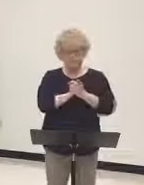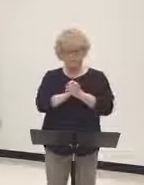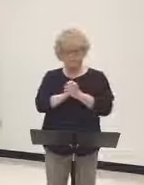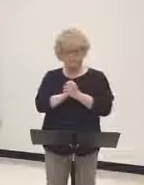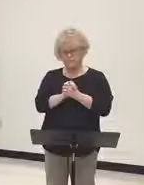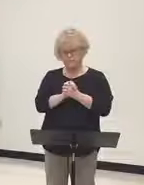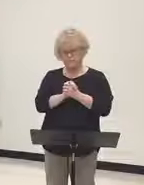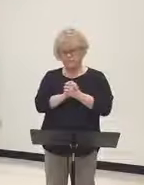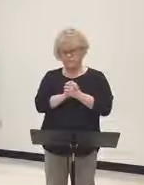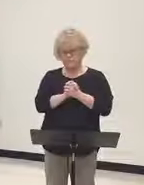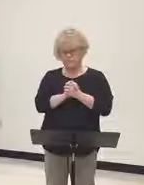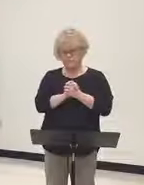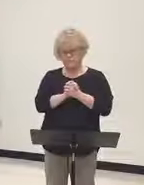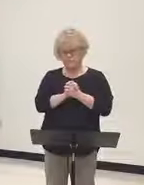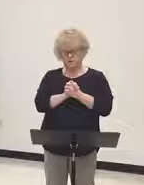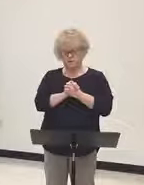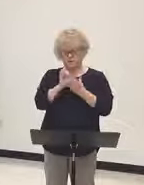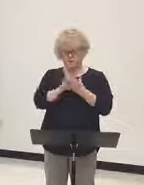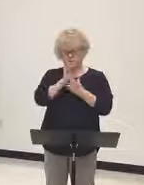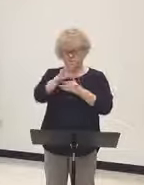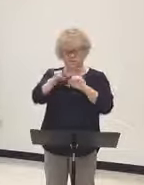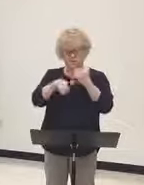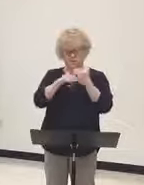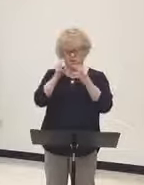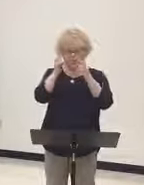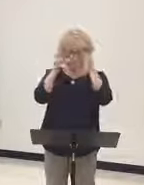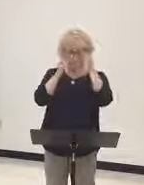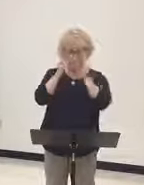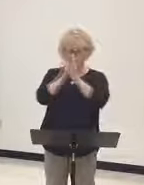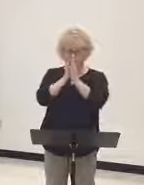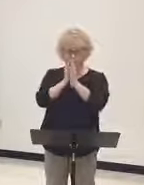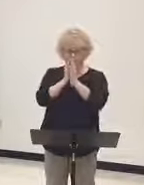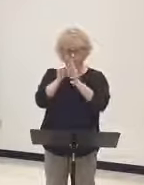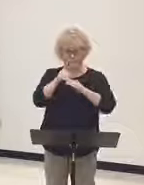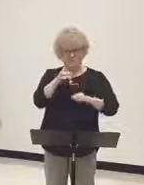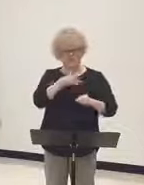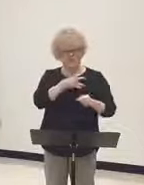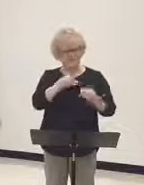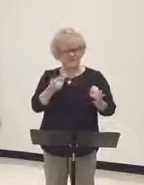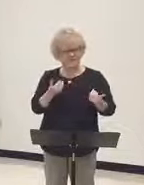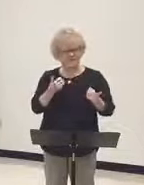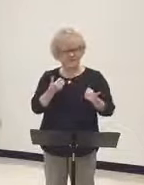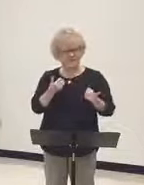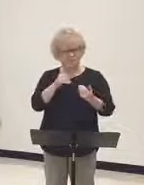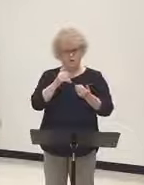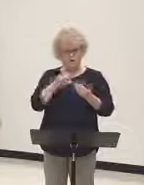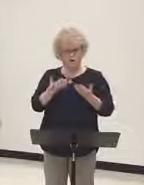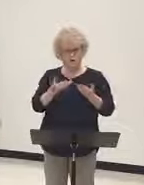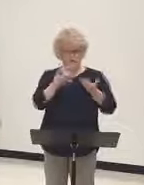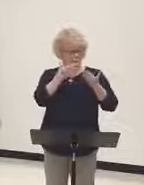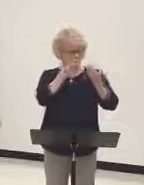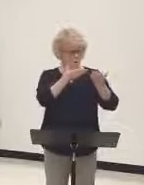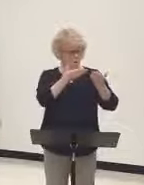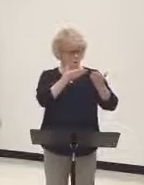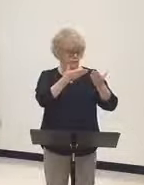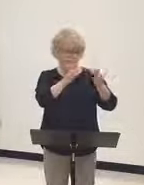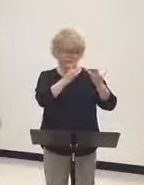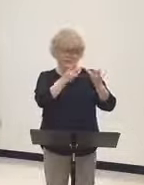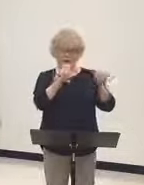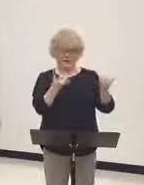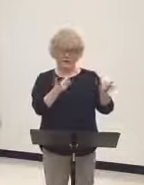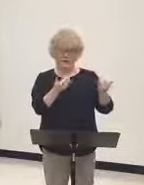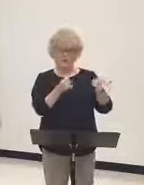our prayer. That all of the worries and prayers in our hearts and those offered on the live stream